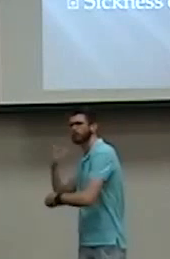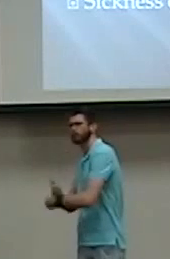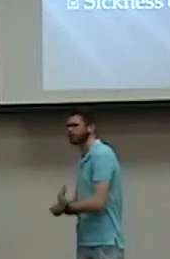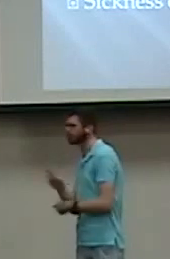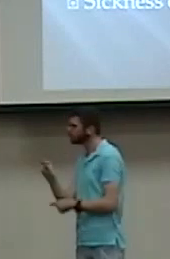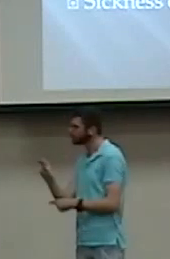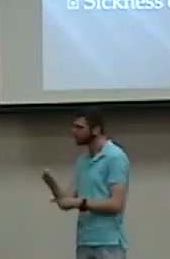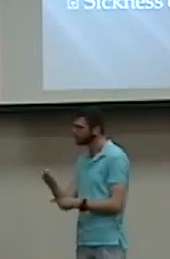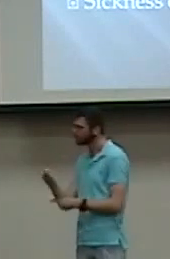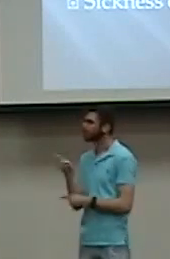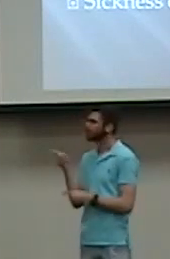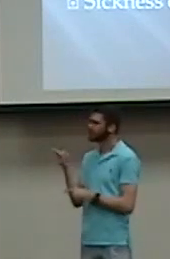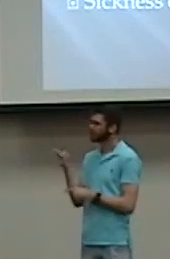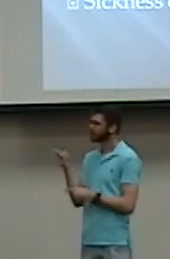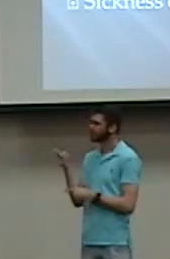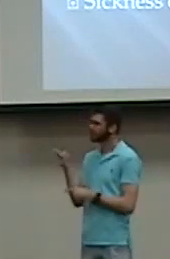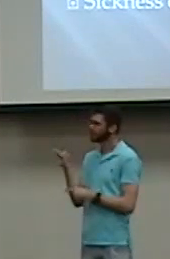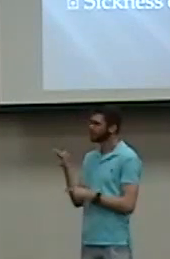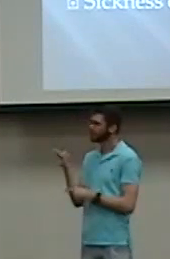simultaneously.